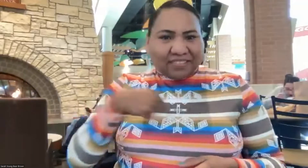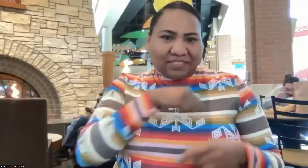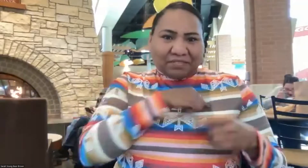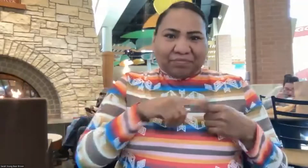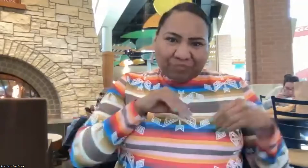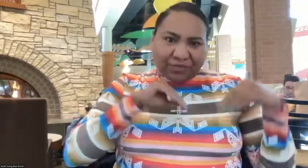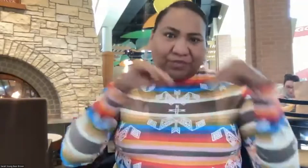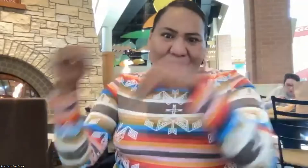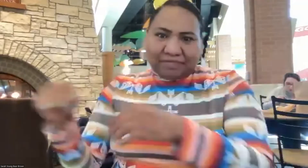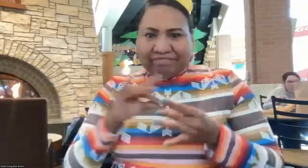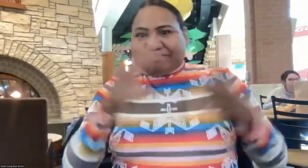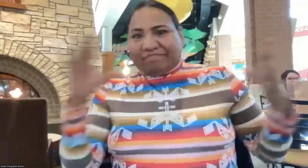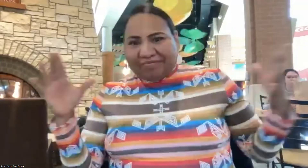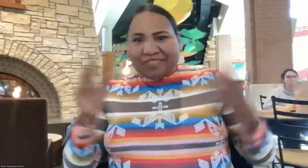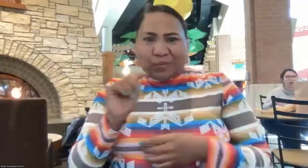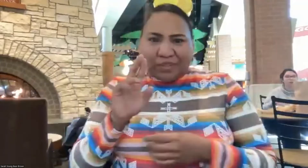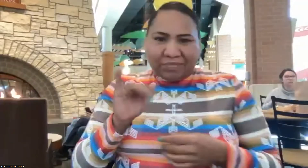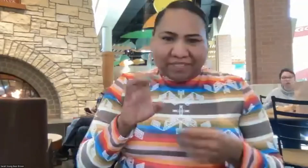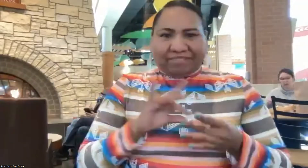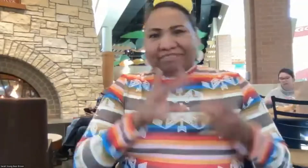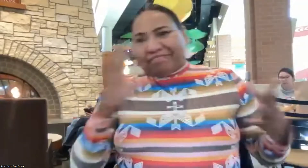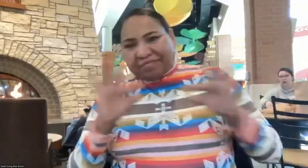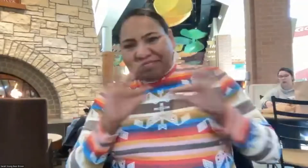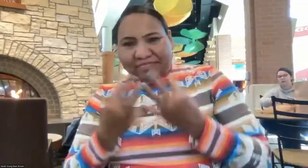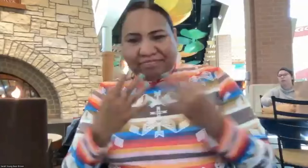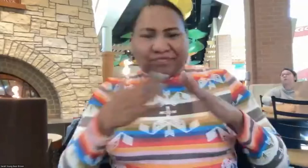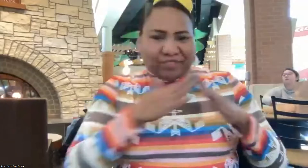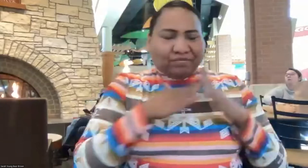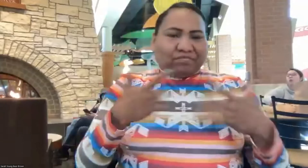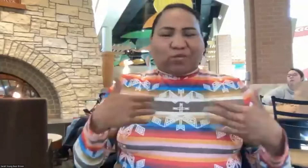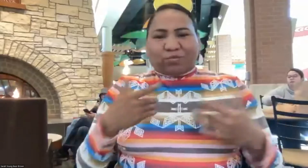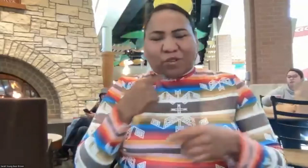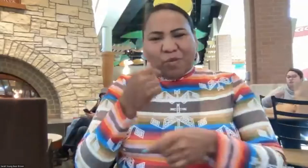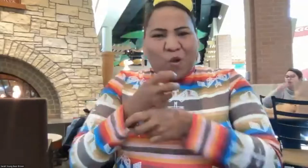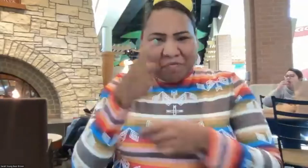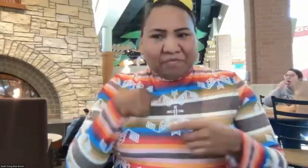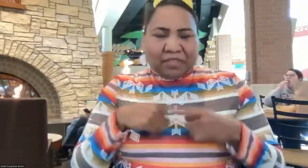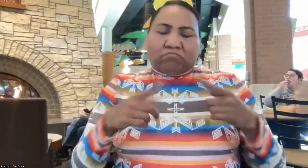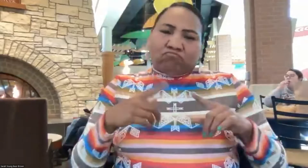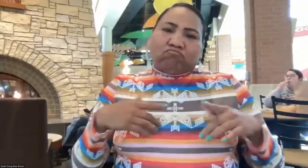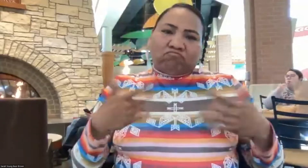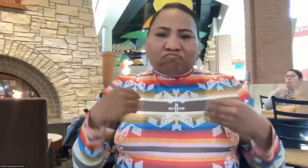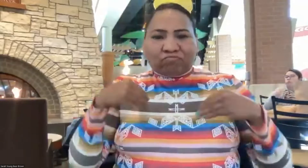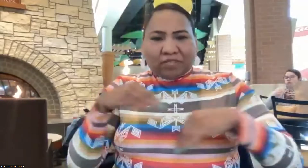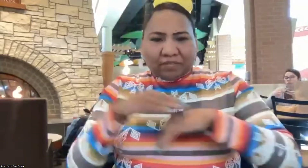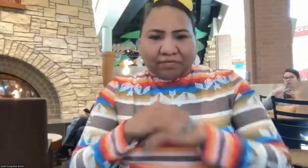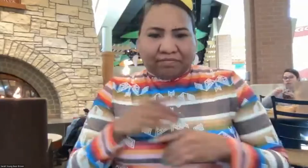which was a major step for me to go because it was the first major separation from my tribe, from